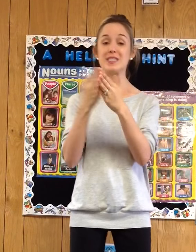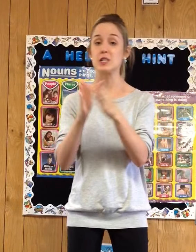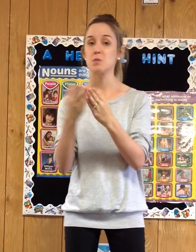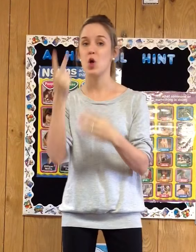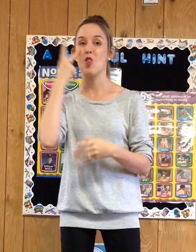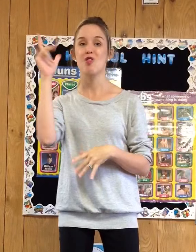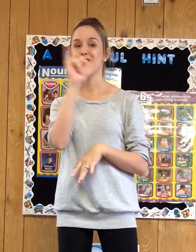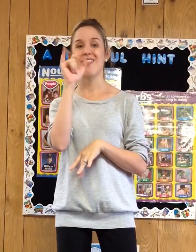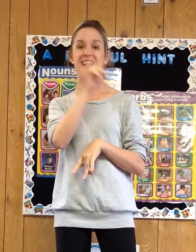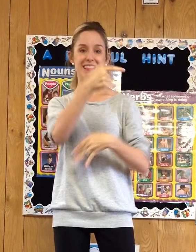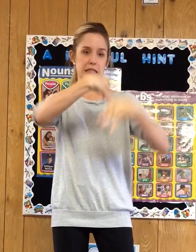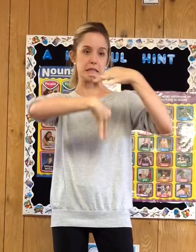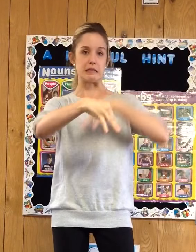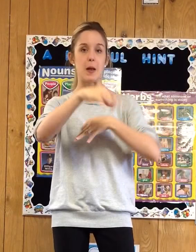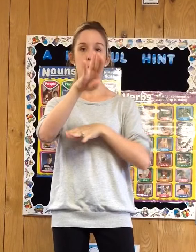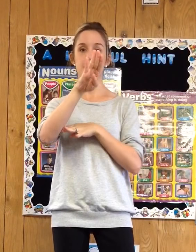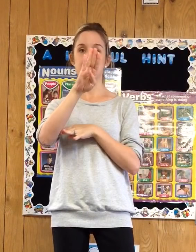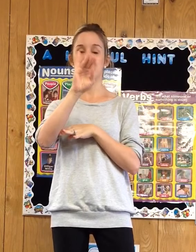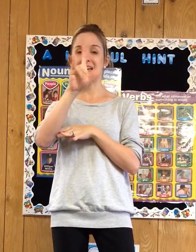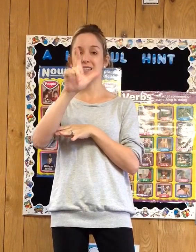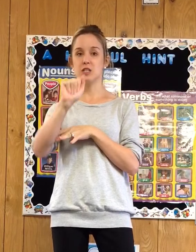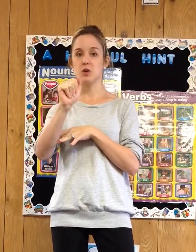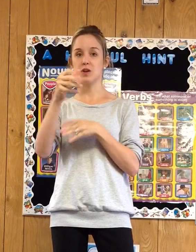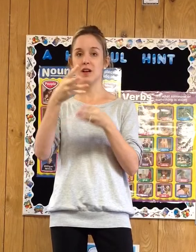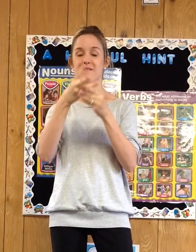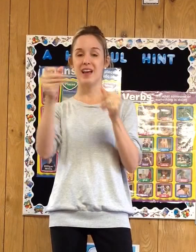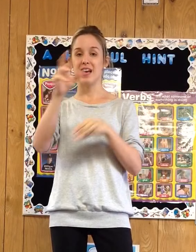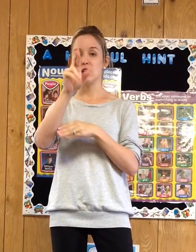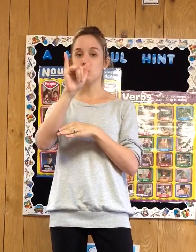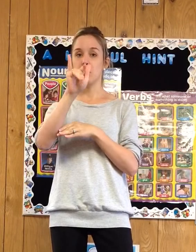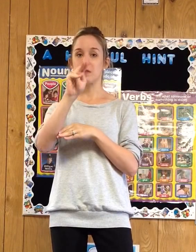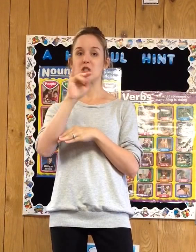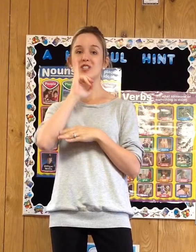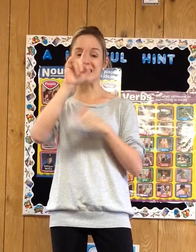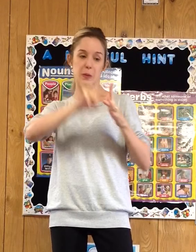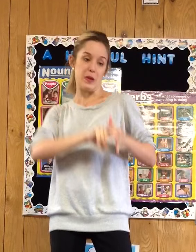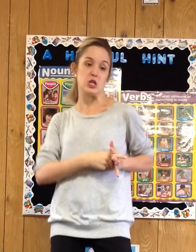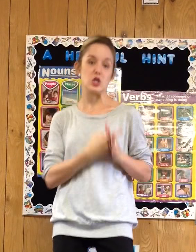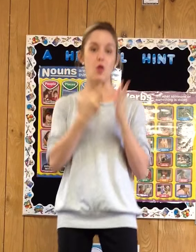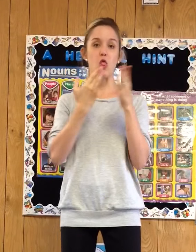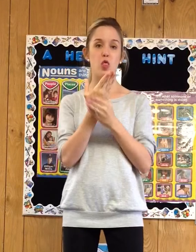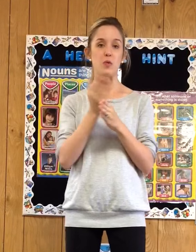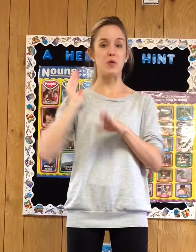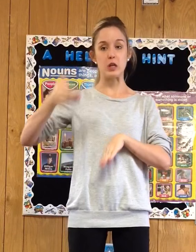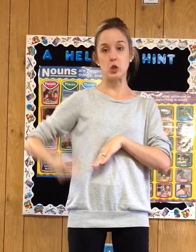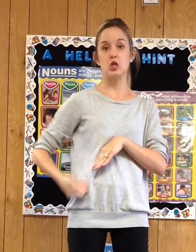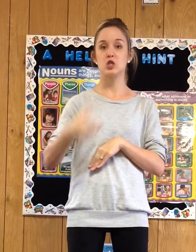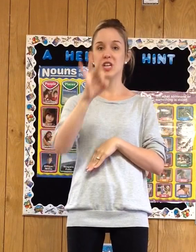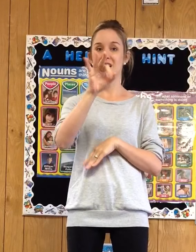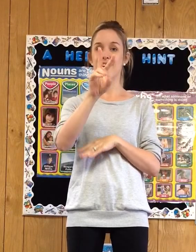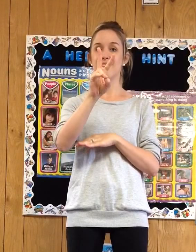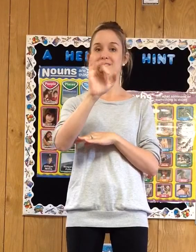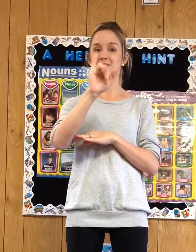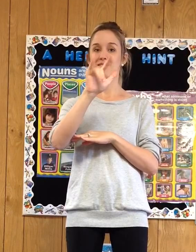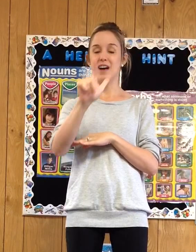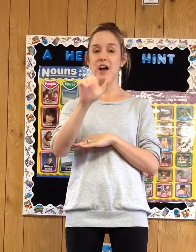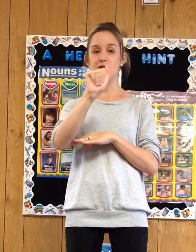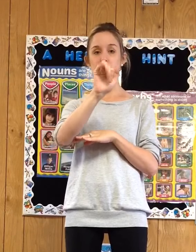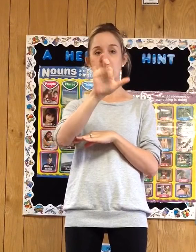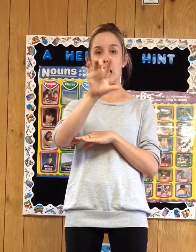like this. Bacteriophage replication is initiated through the introduction of viral nucleic acid into